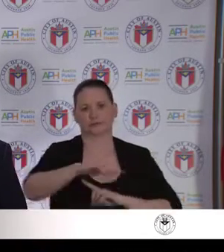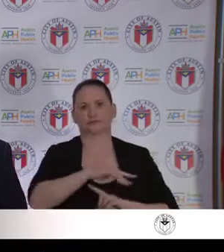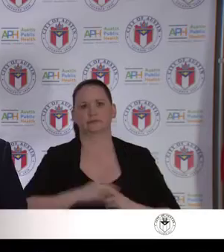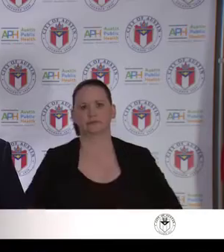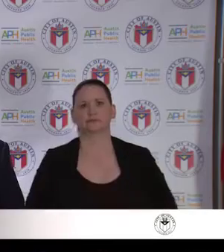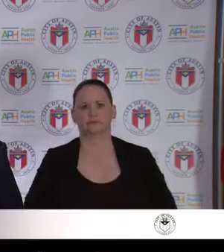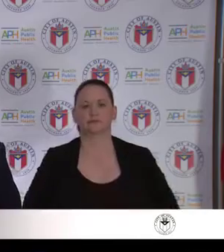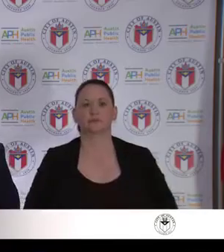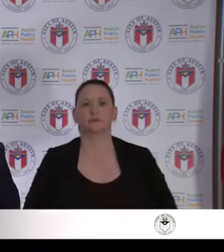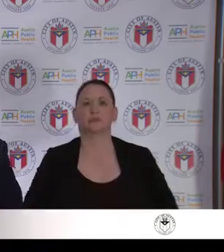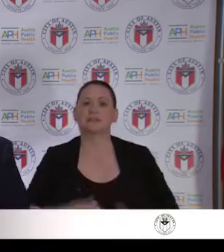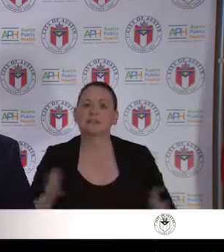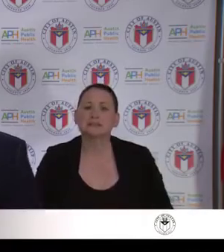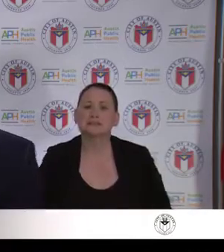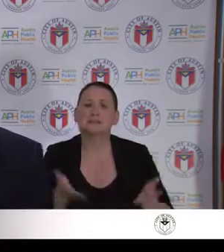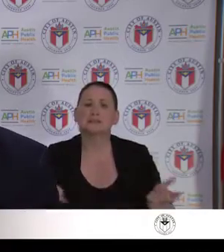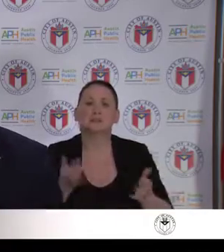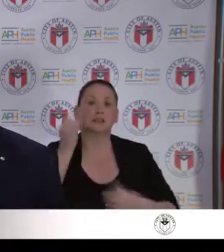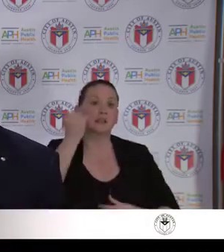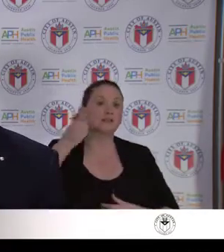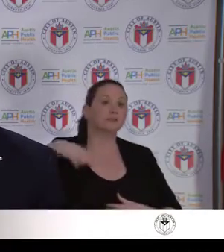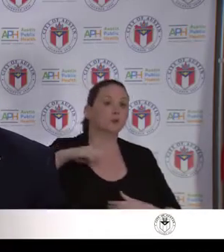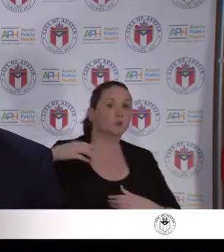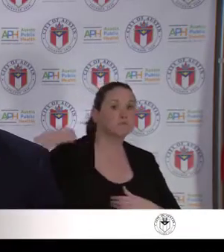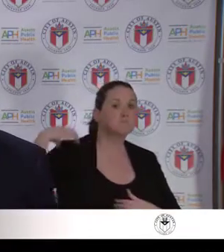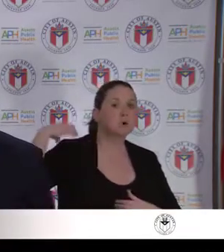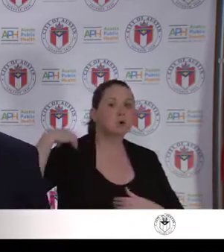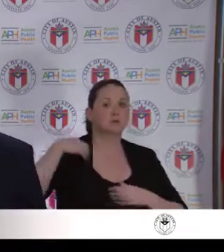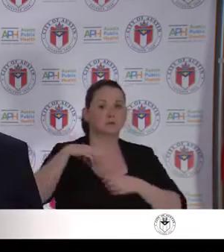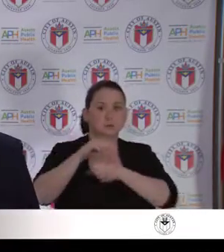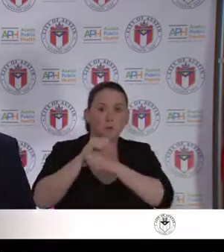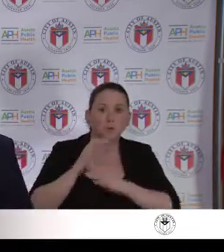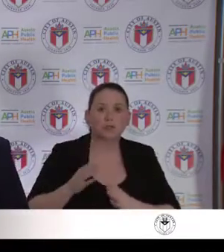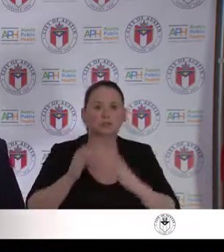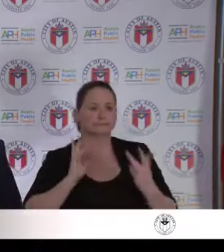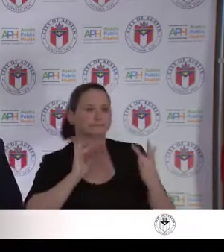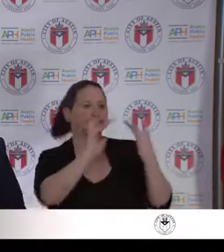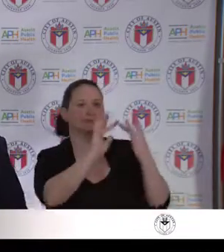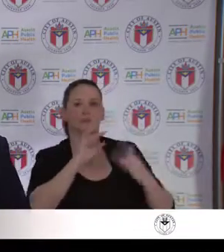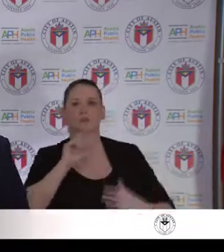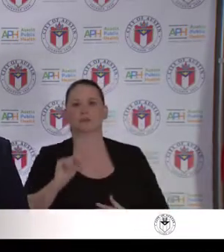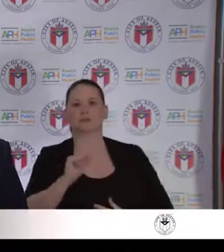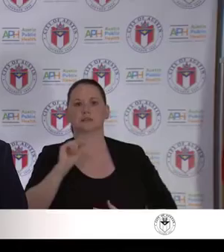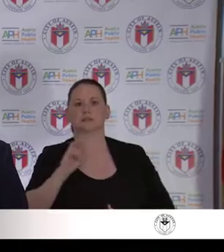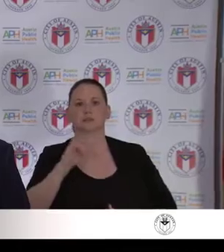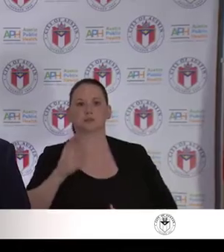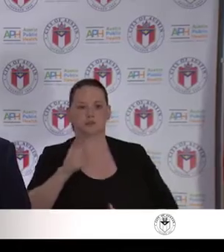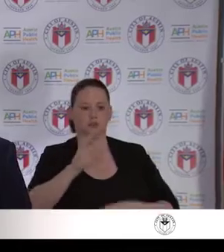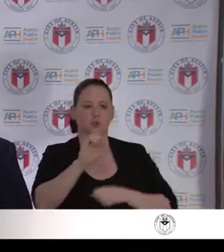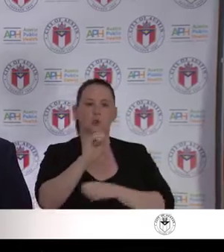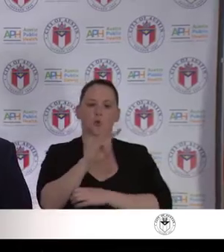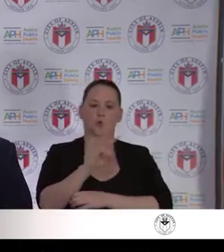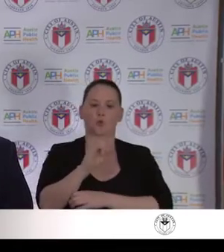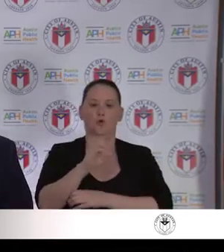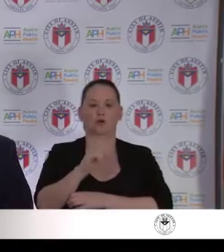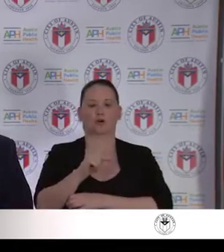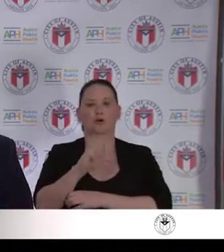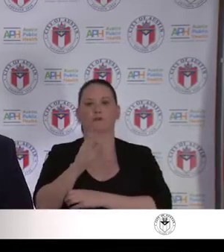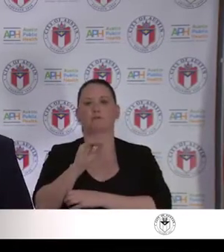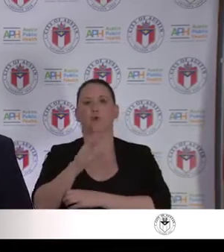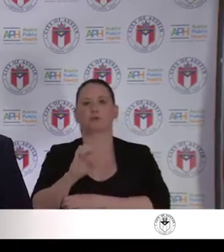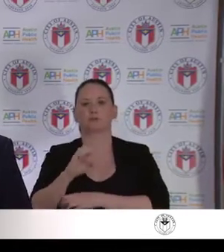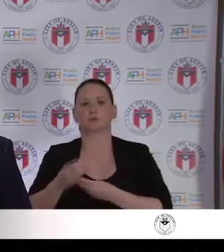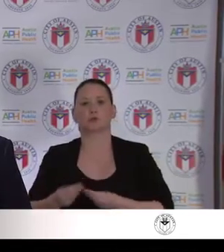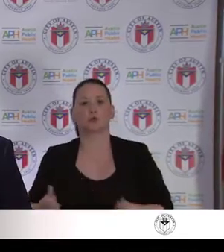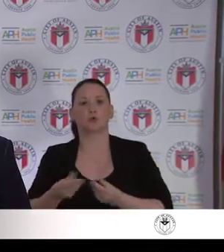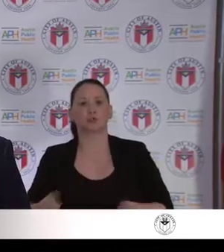facing. I would urge employers and workers to reach out to Workforce Solutions. They have resources to help